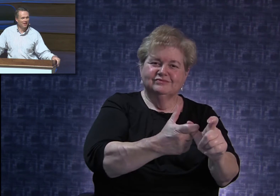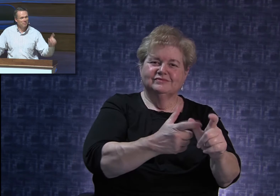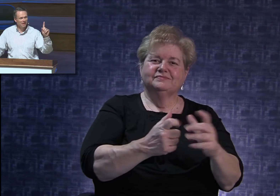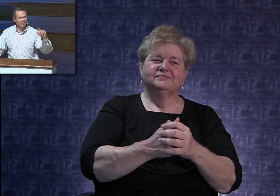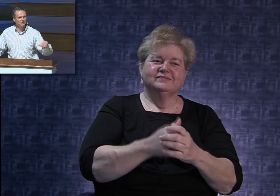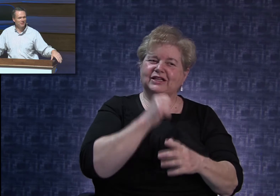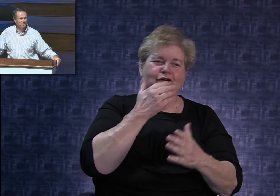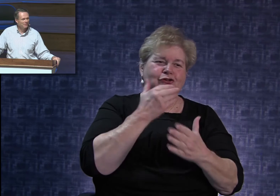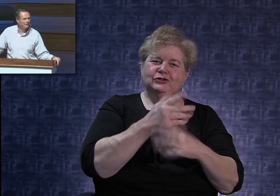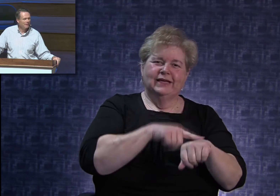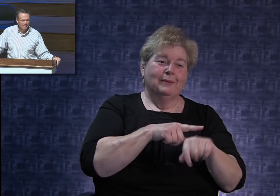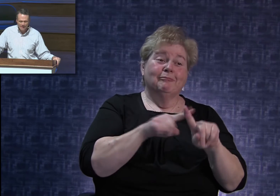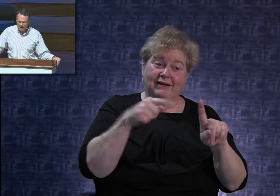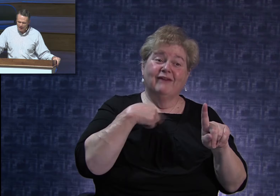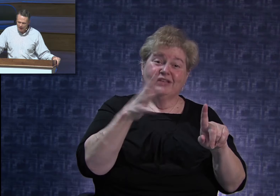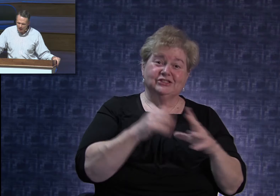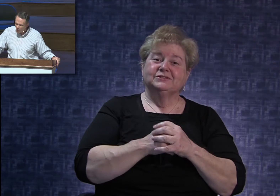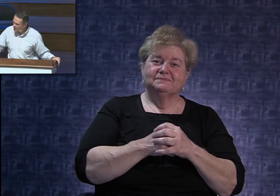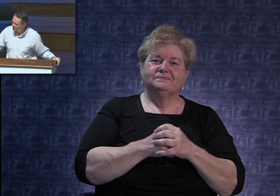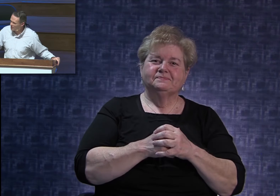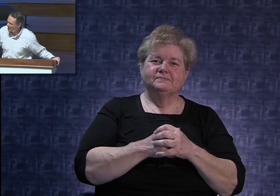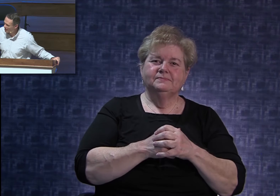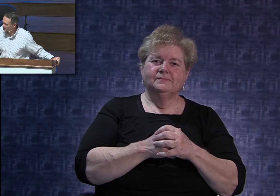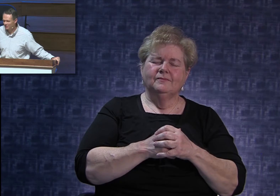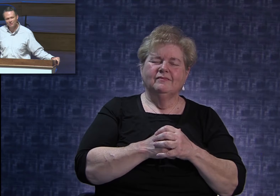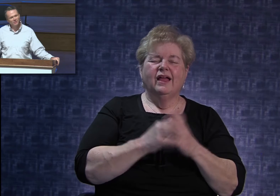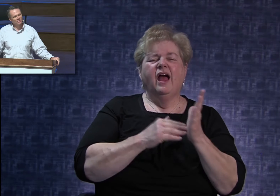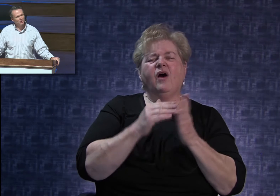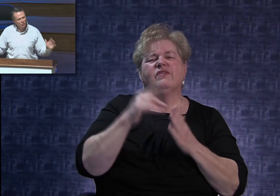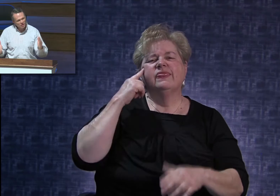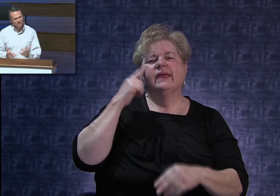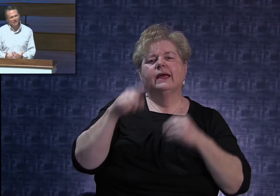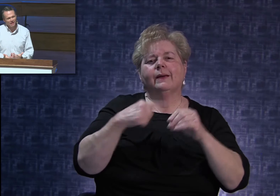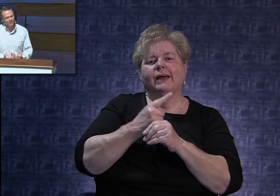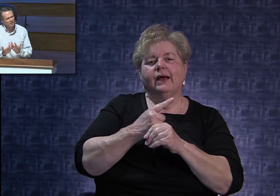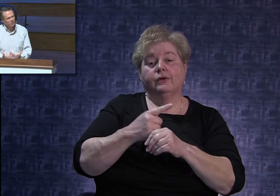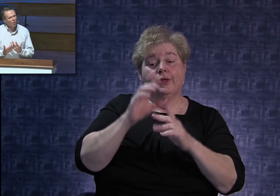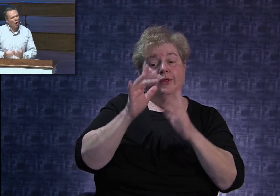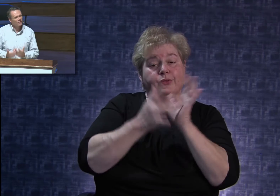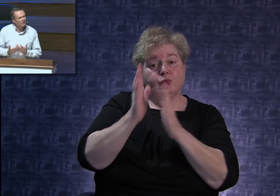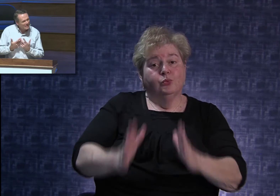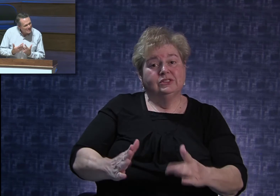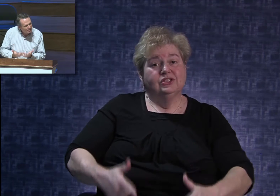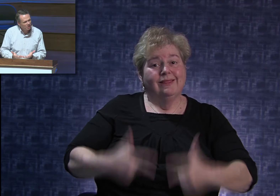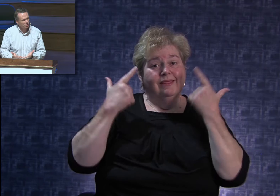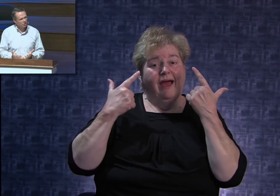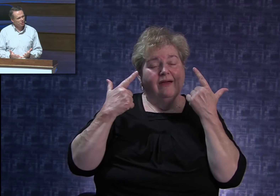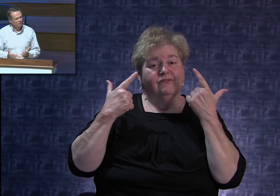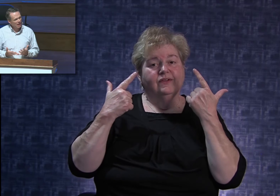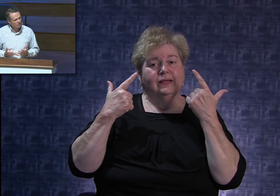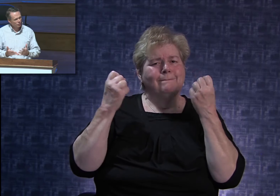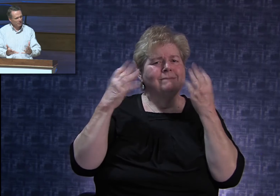stellar time, but I did finish. And I often think about the Christian life is so often